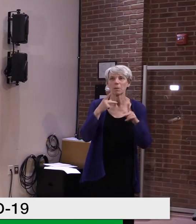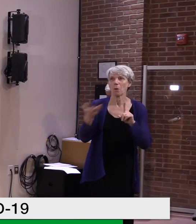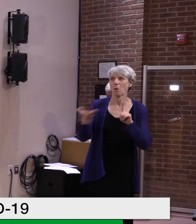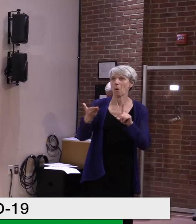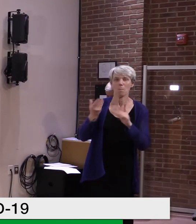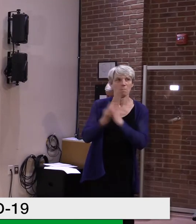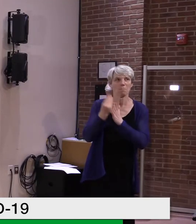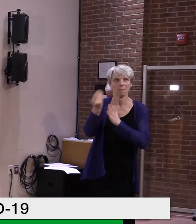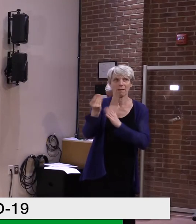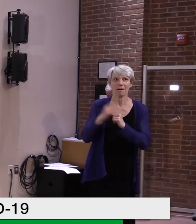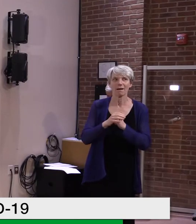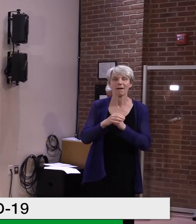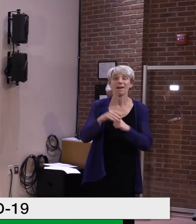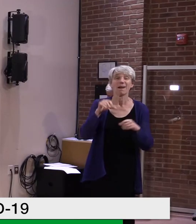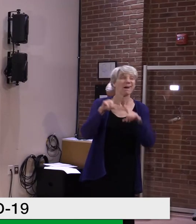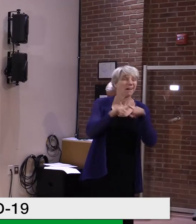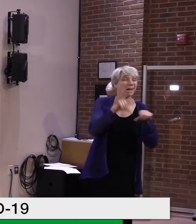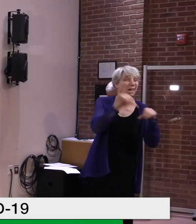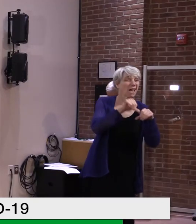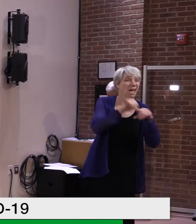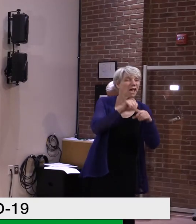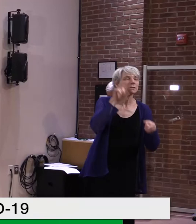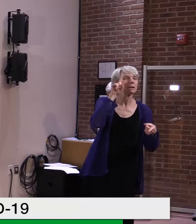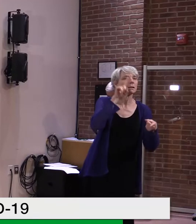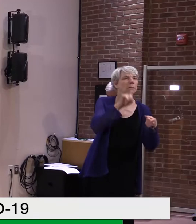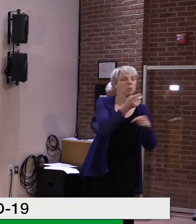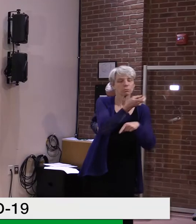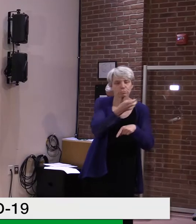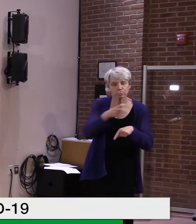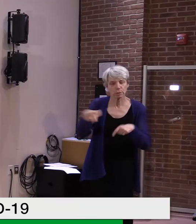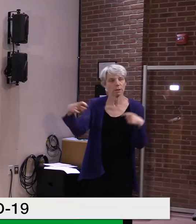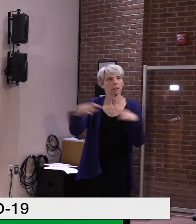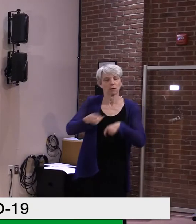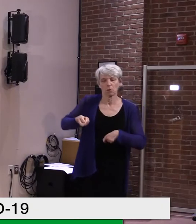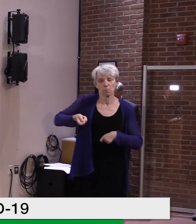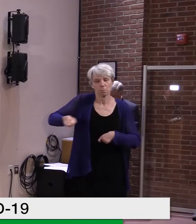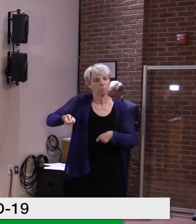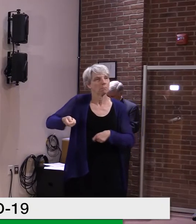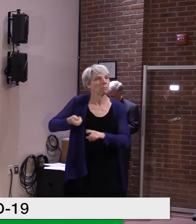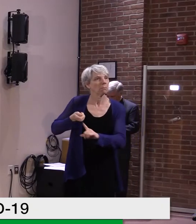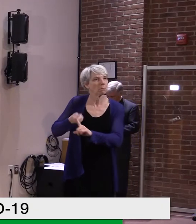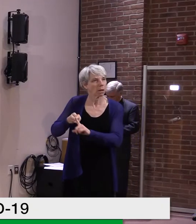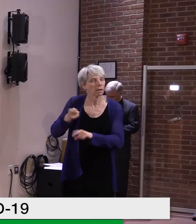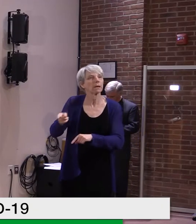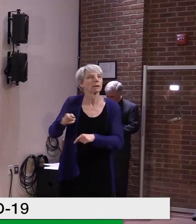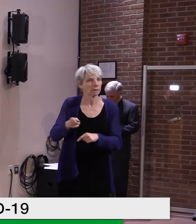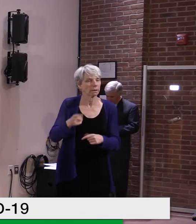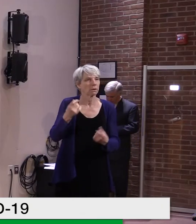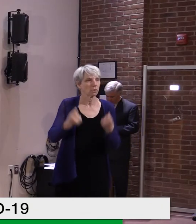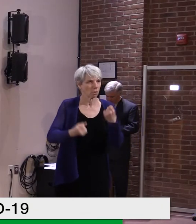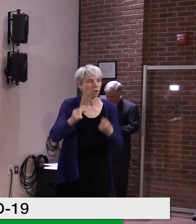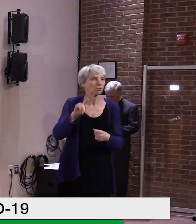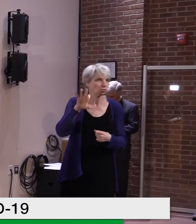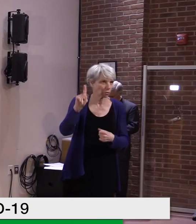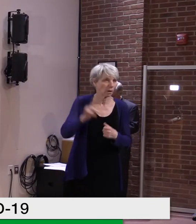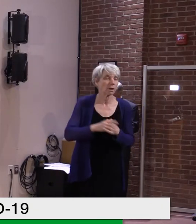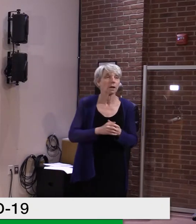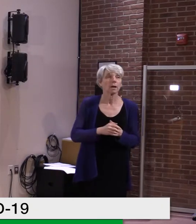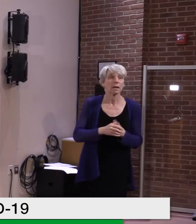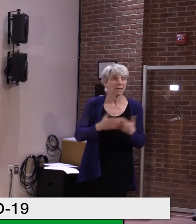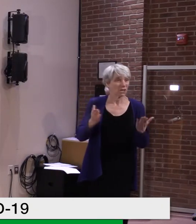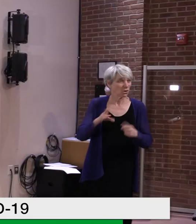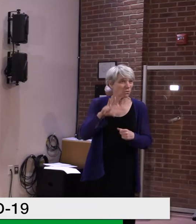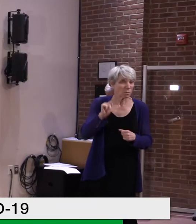going to escalate. I don't know if we're going to eliminate the need for, especially in a rural state like